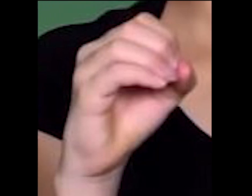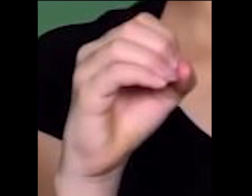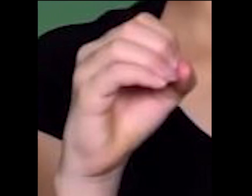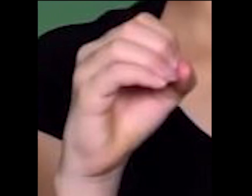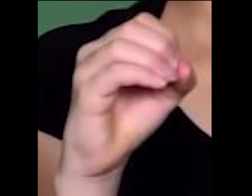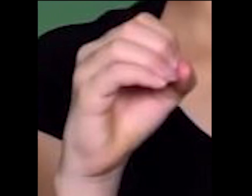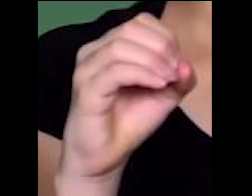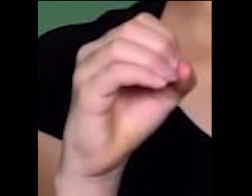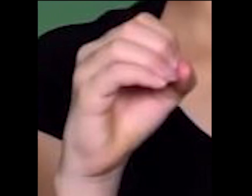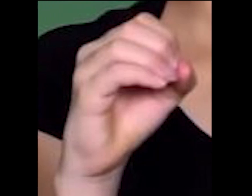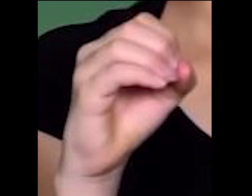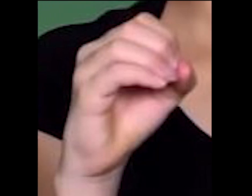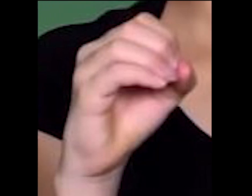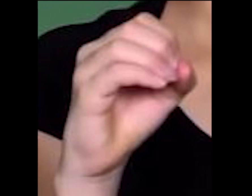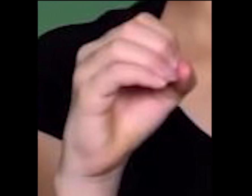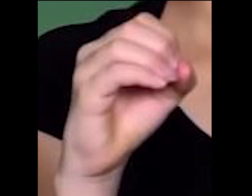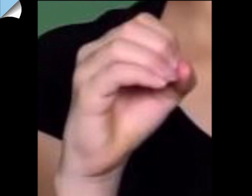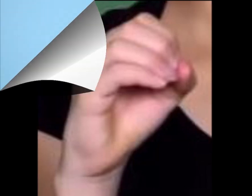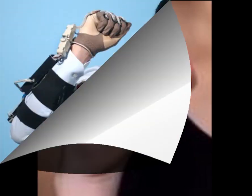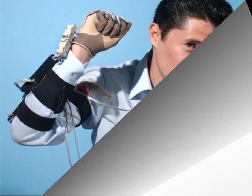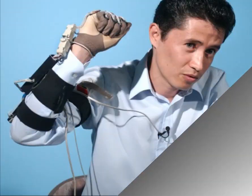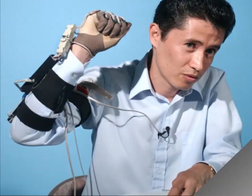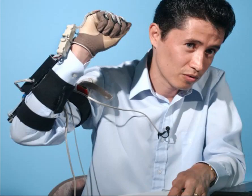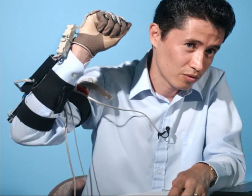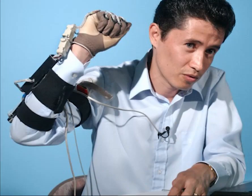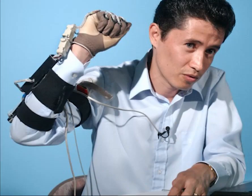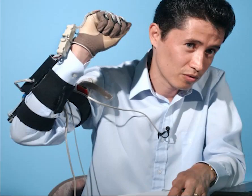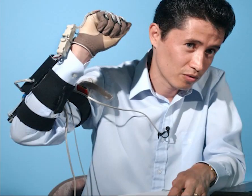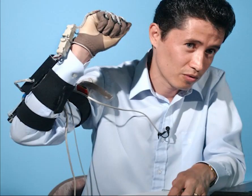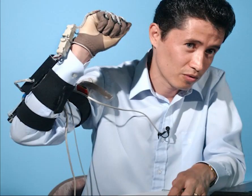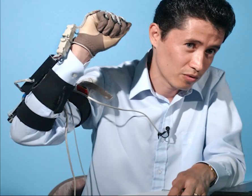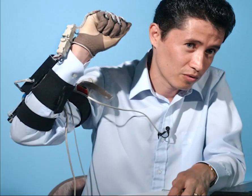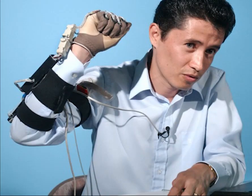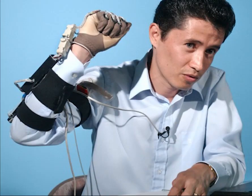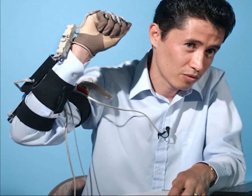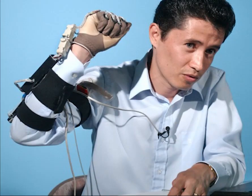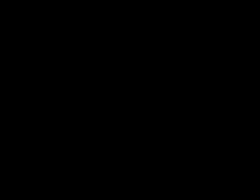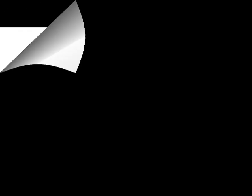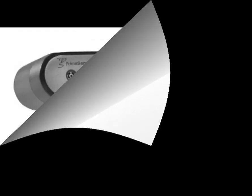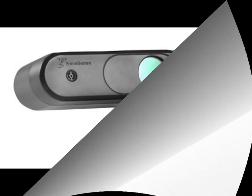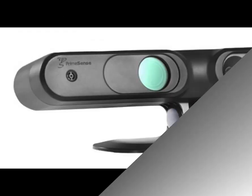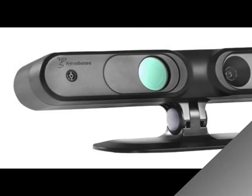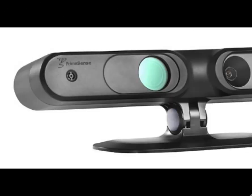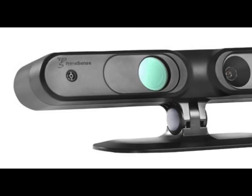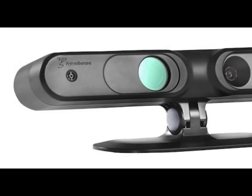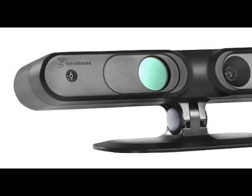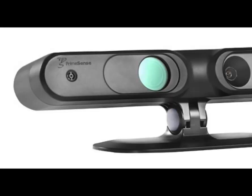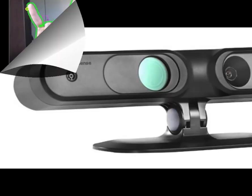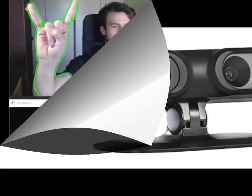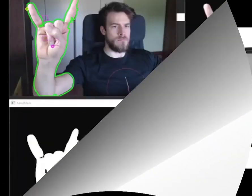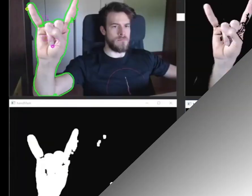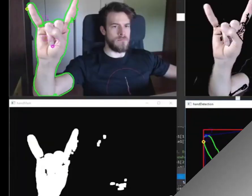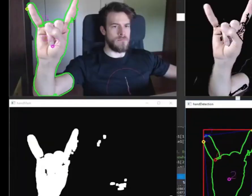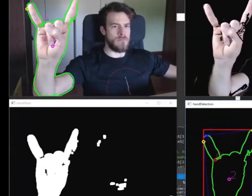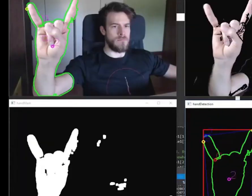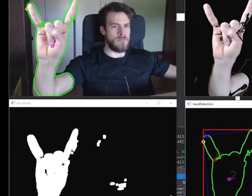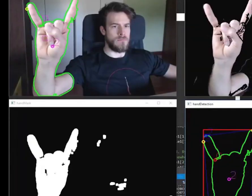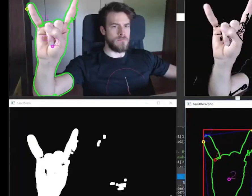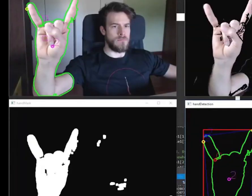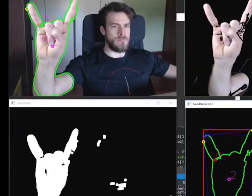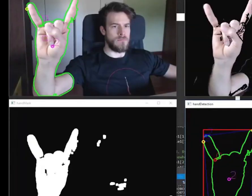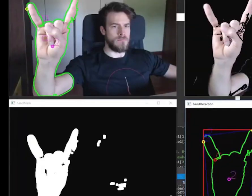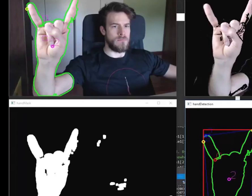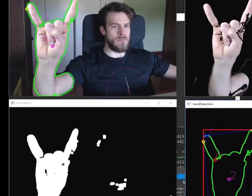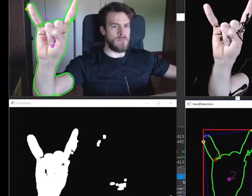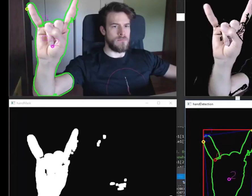corresponding written or oral form of the language. Sensor gloves, RGB cameras, and